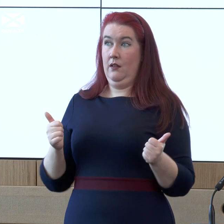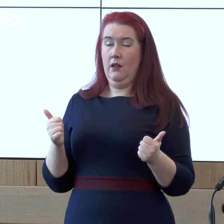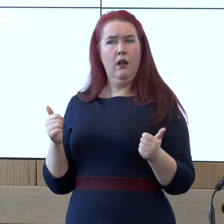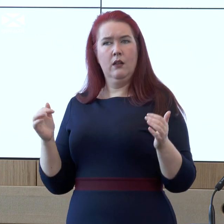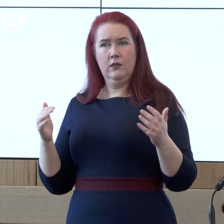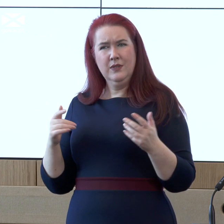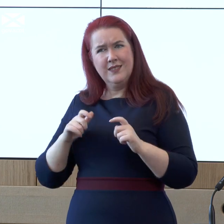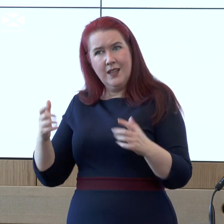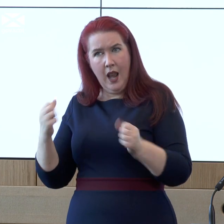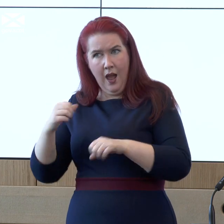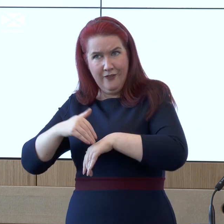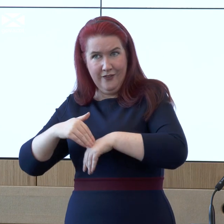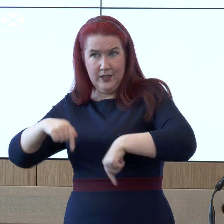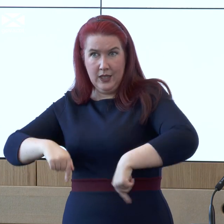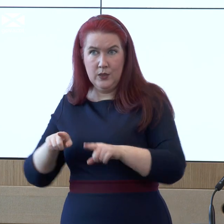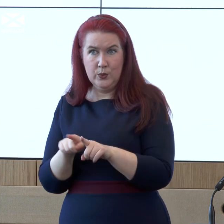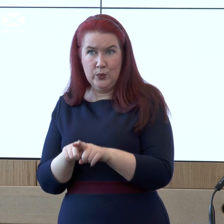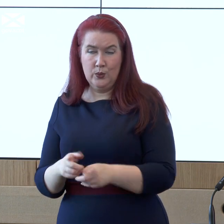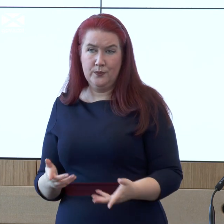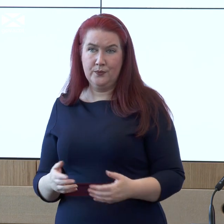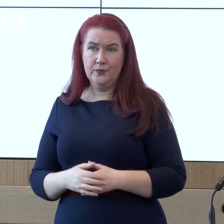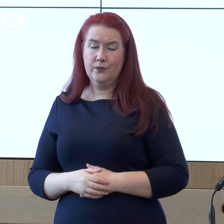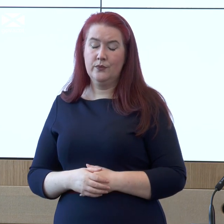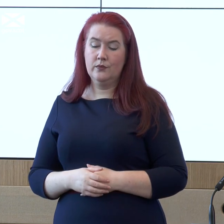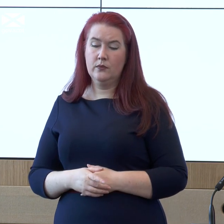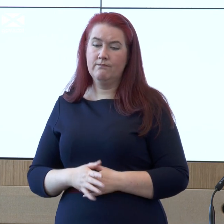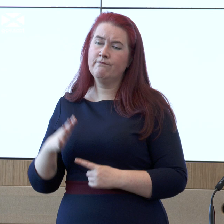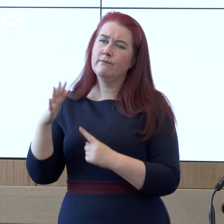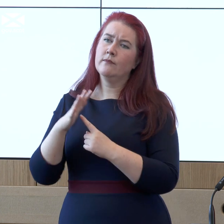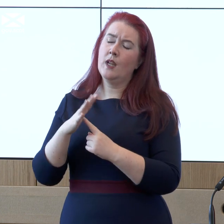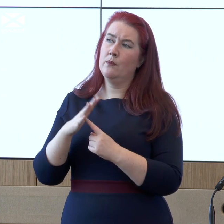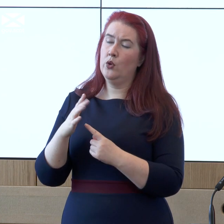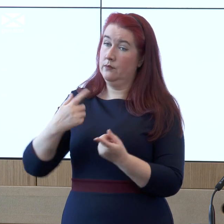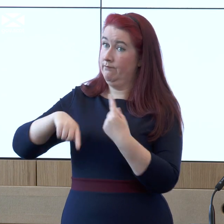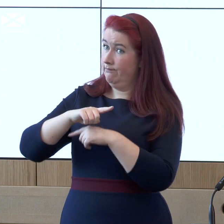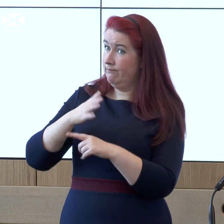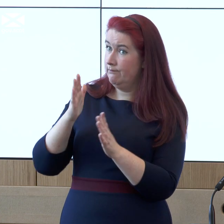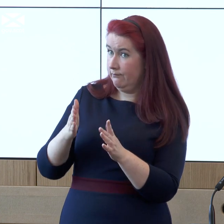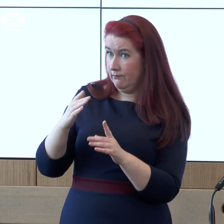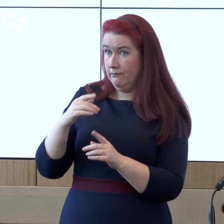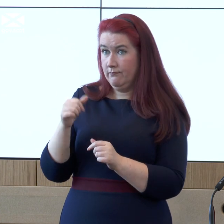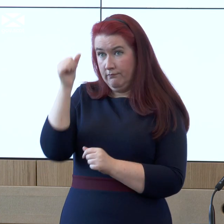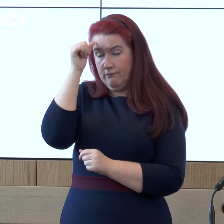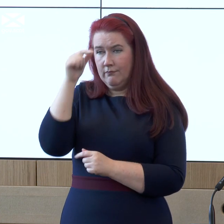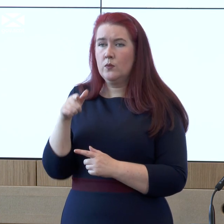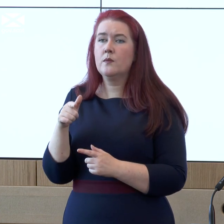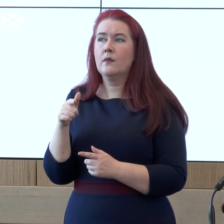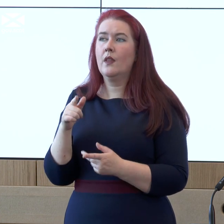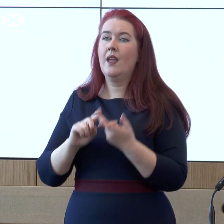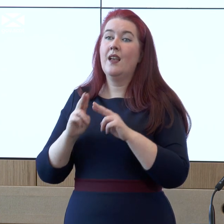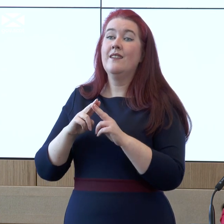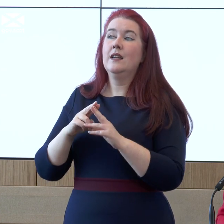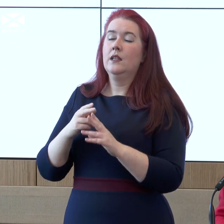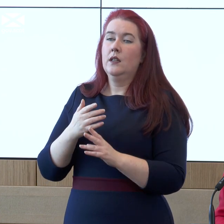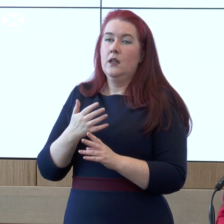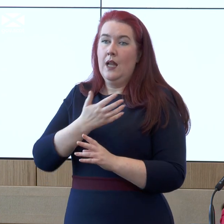in our own country. Of course, and this is an important point I think we all need to recognise, limiting warming to